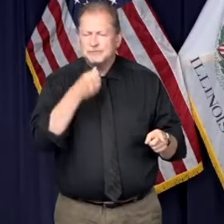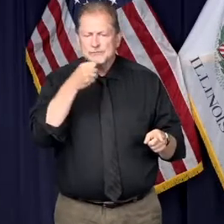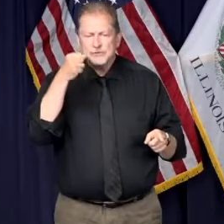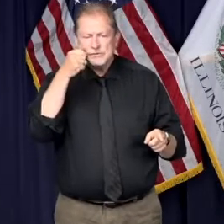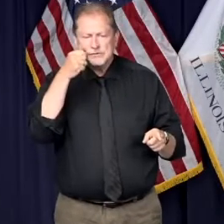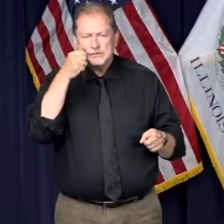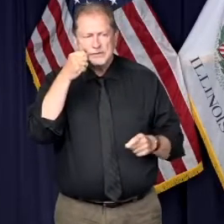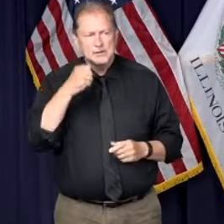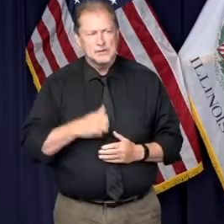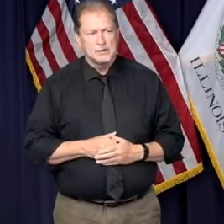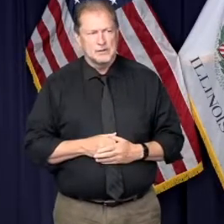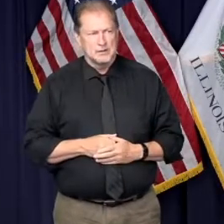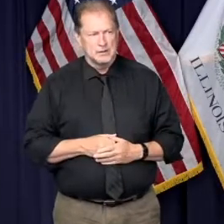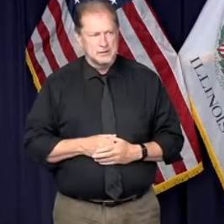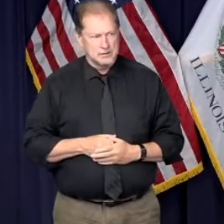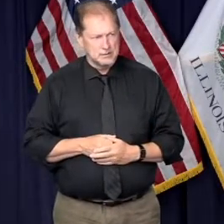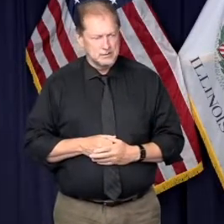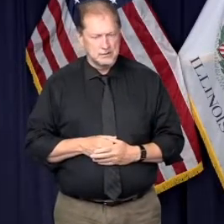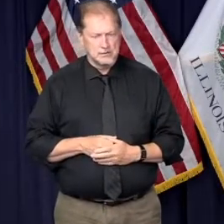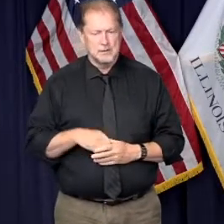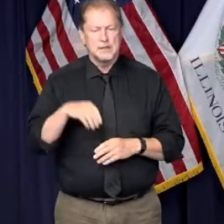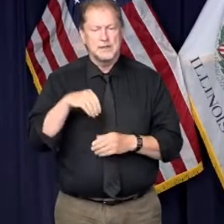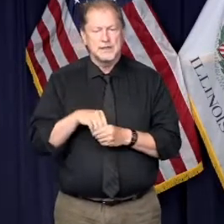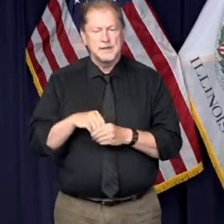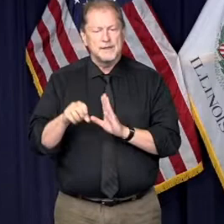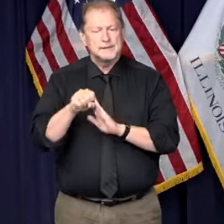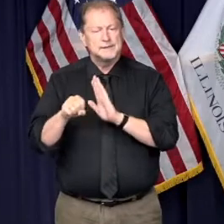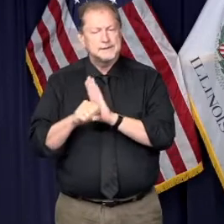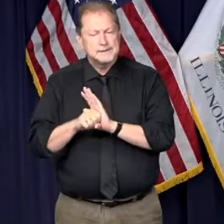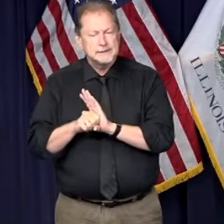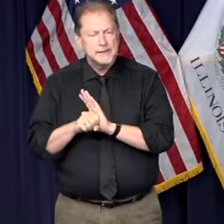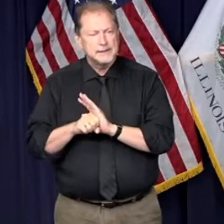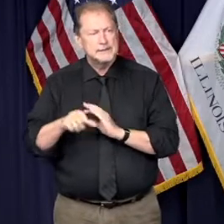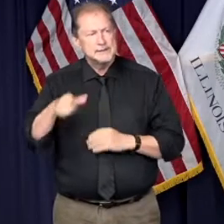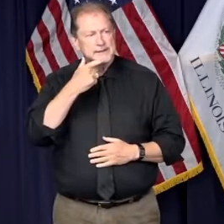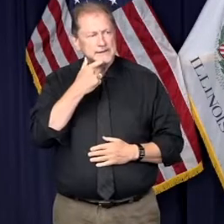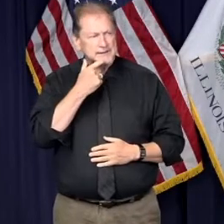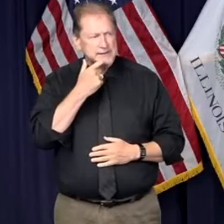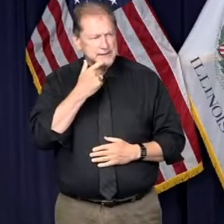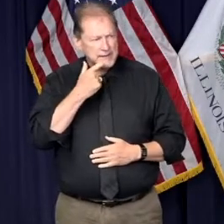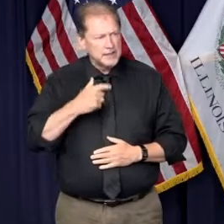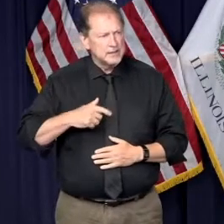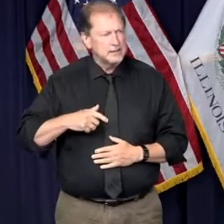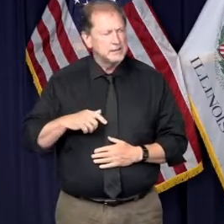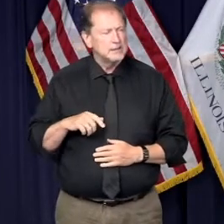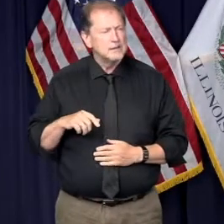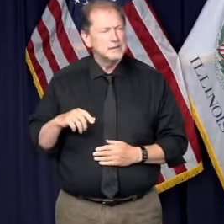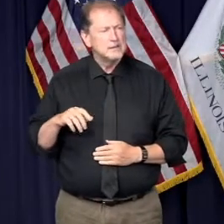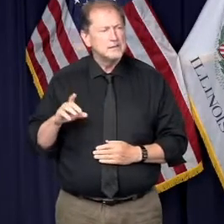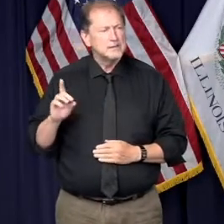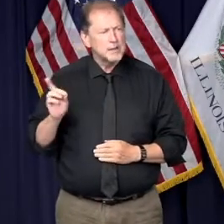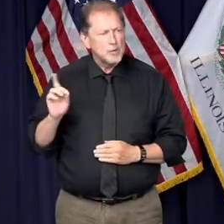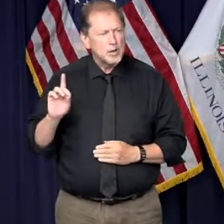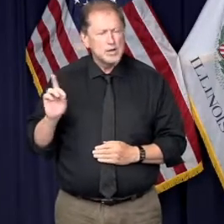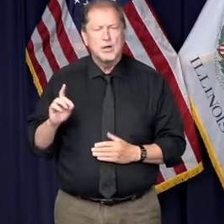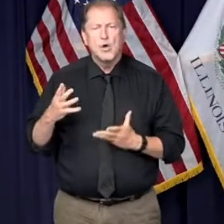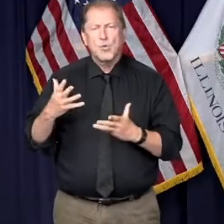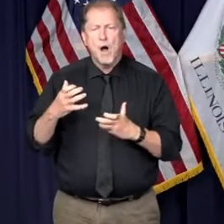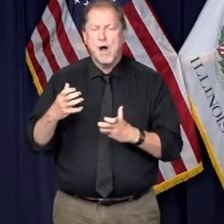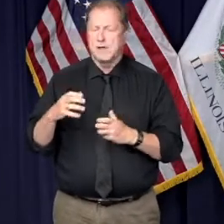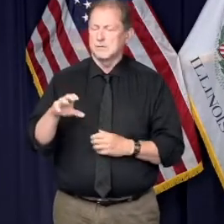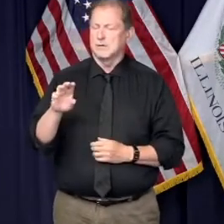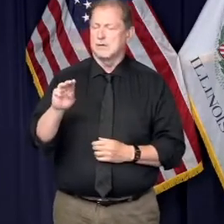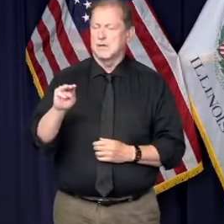of the Democratic State Senate call for Speaker Madigan to step down. Obviously, we know what you've said about